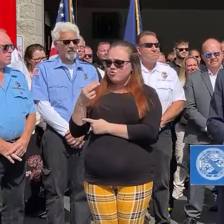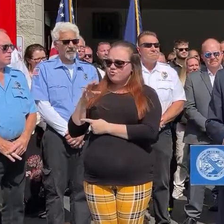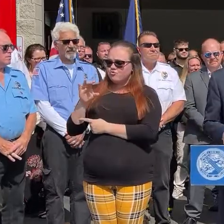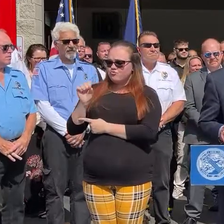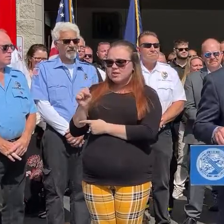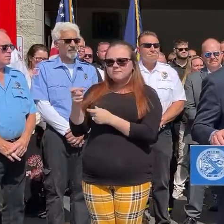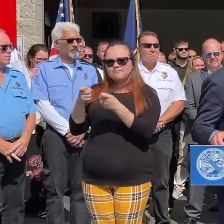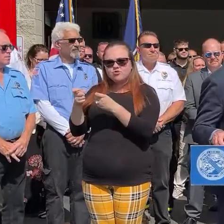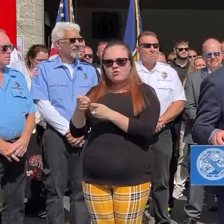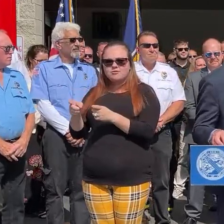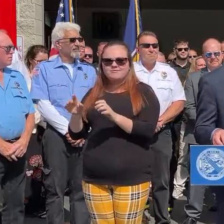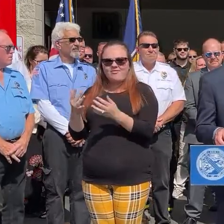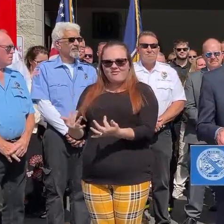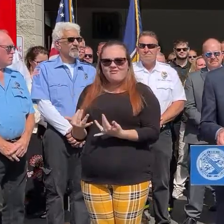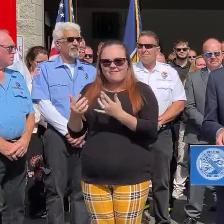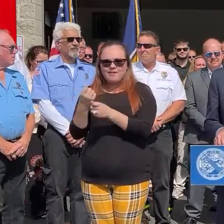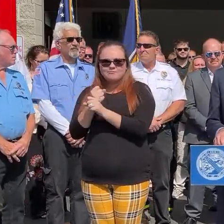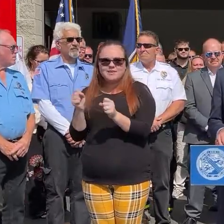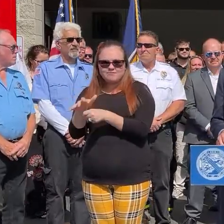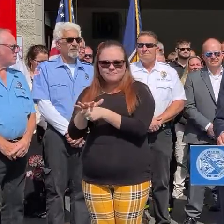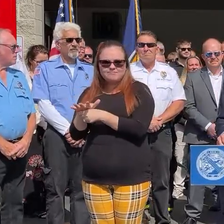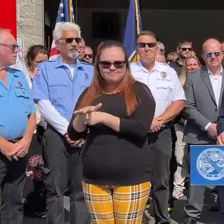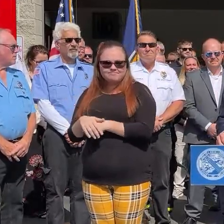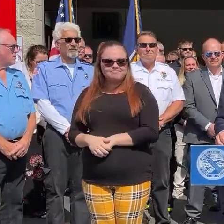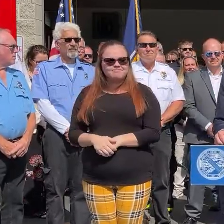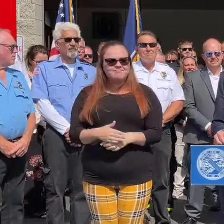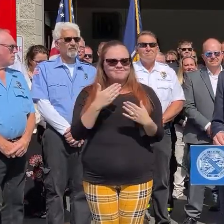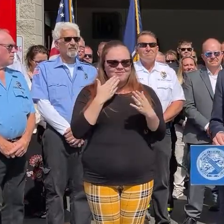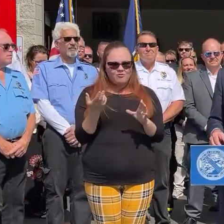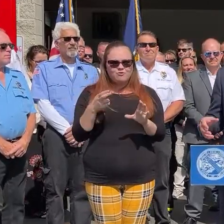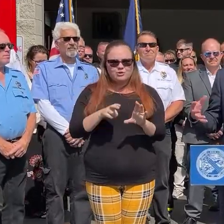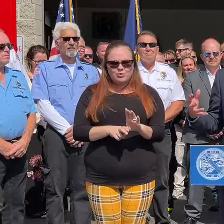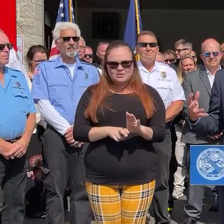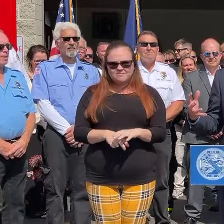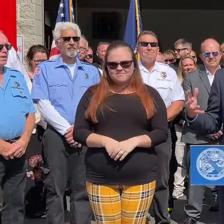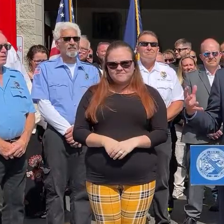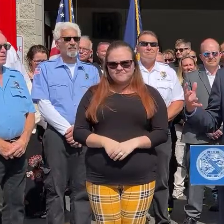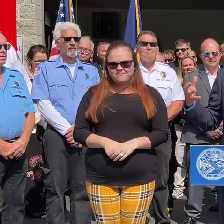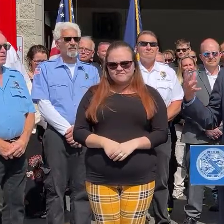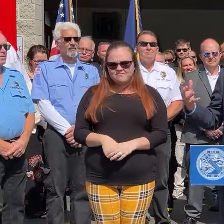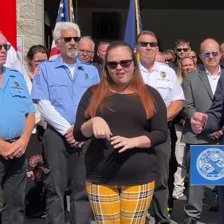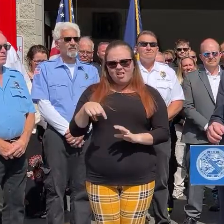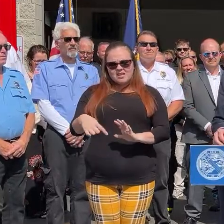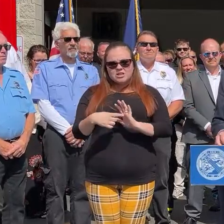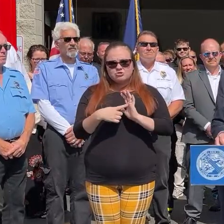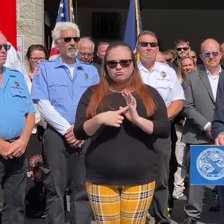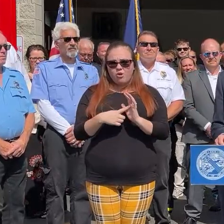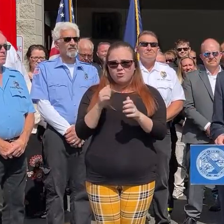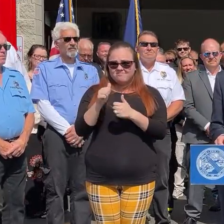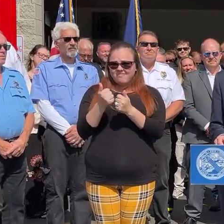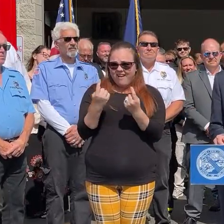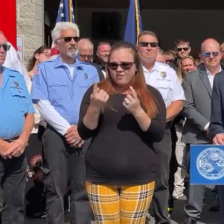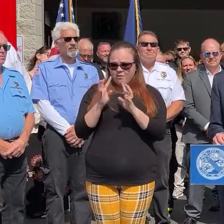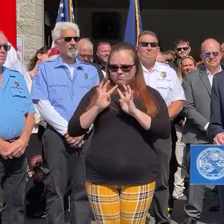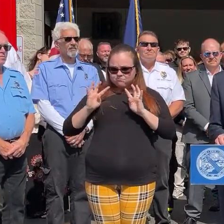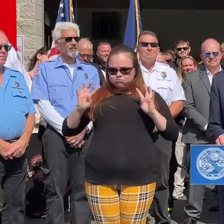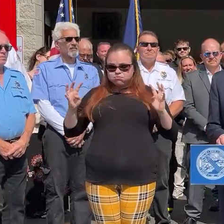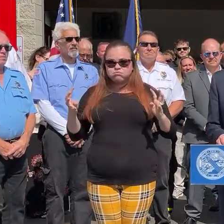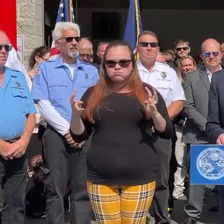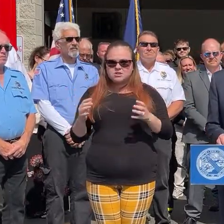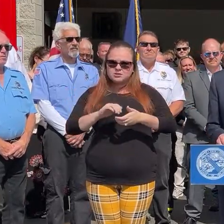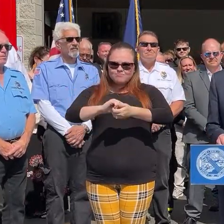Safety Division, so I thank them for joining us as well. This just goes to show, by standing here today, the united effort we